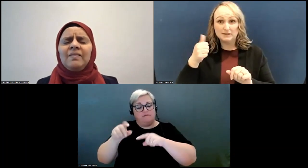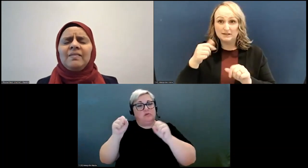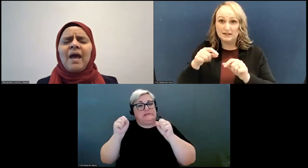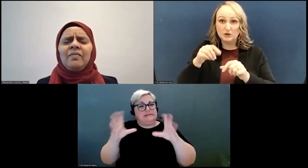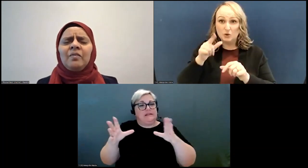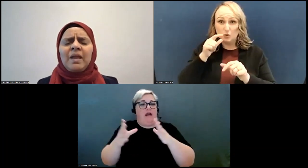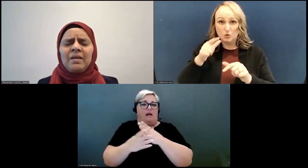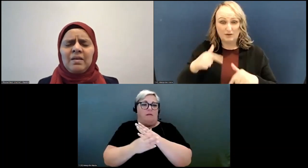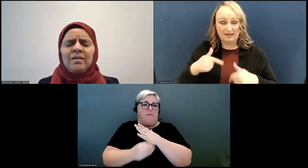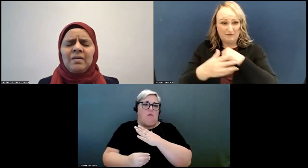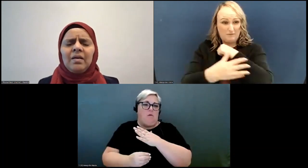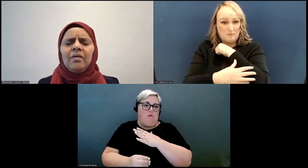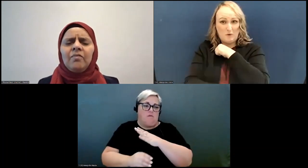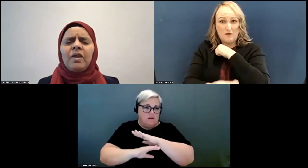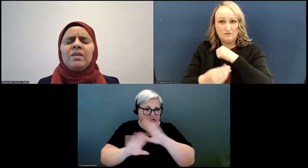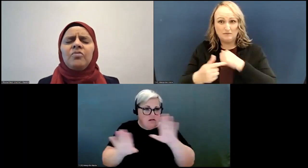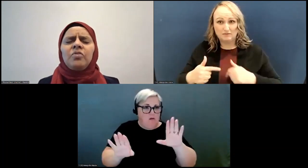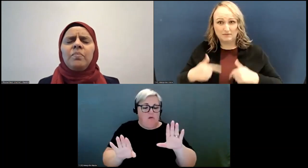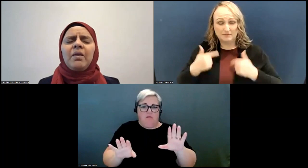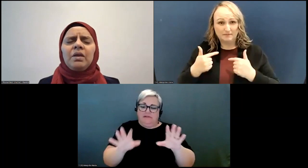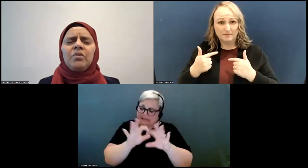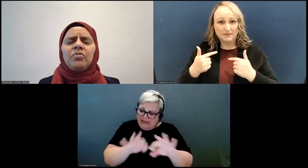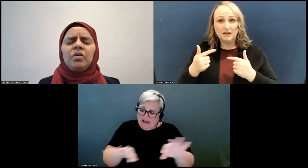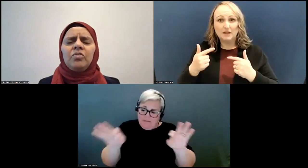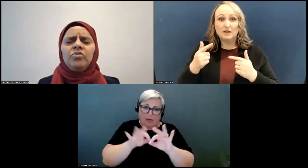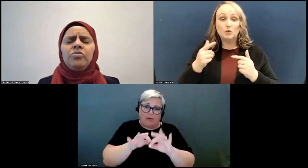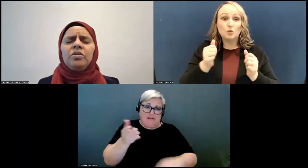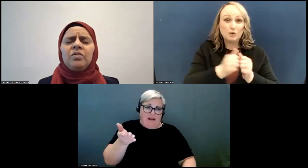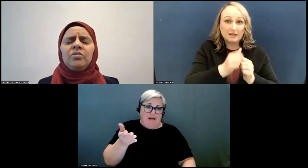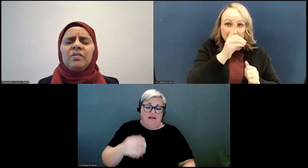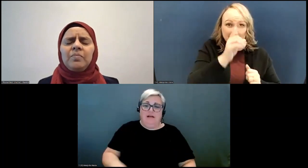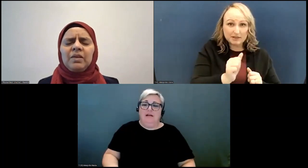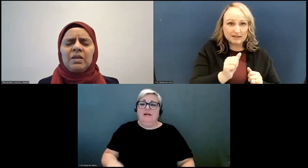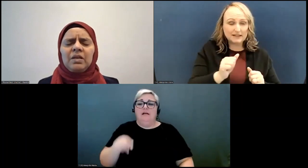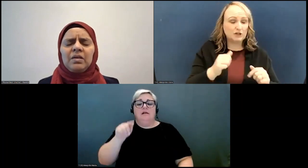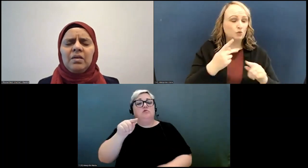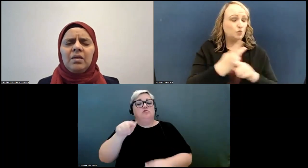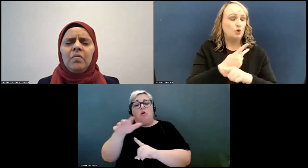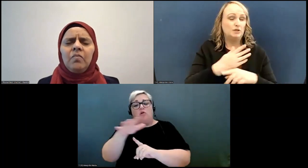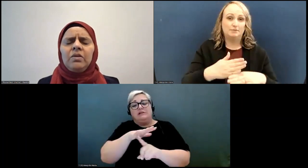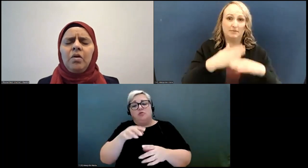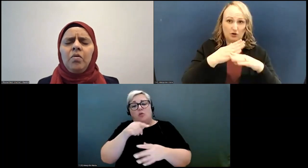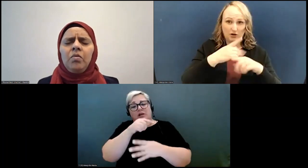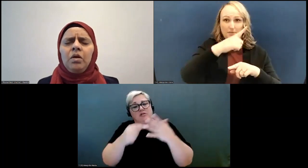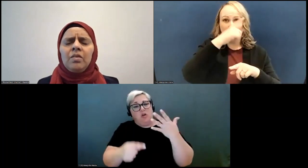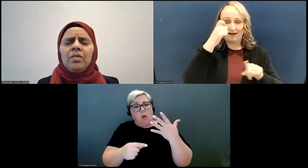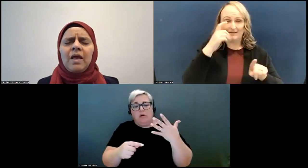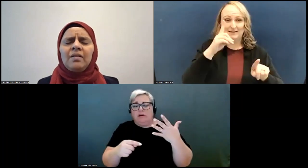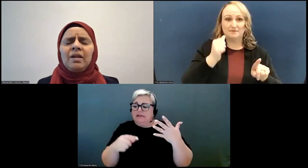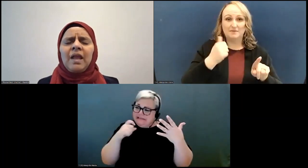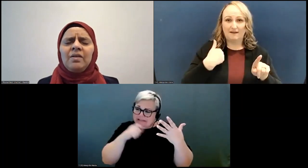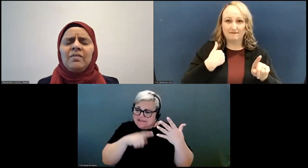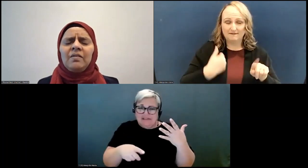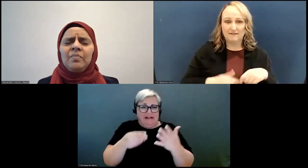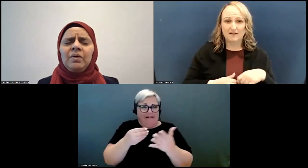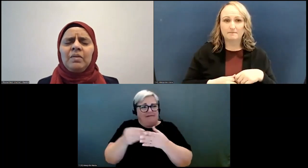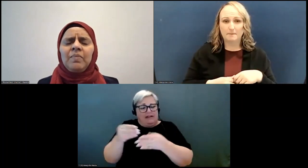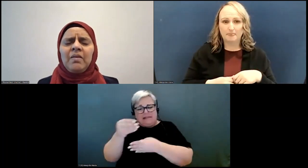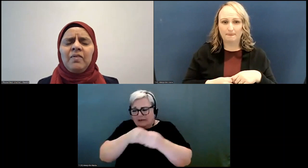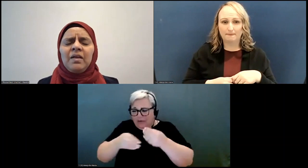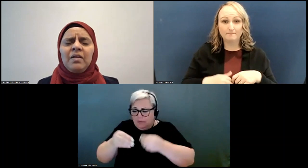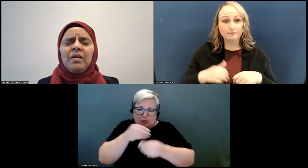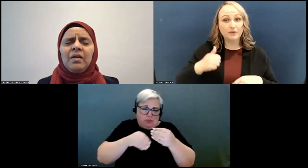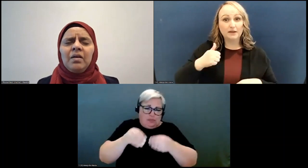face exacerbated financial barriers due to their disability. We know that the Canada